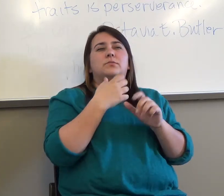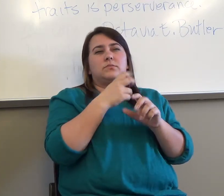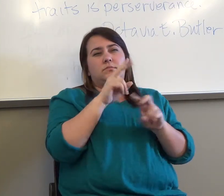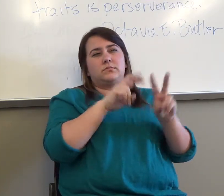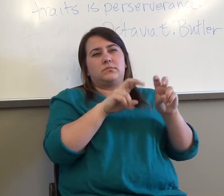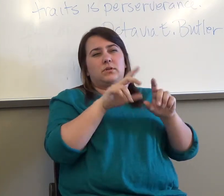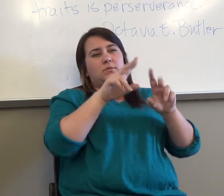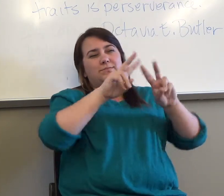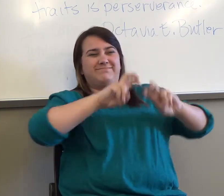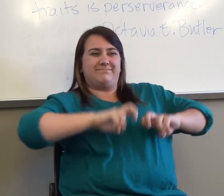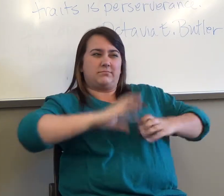here.